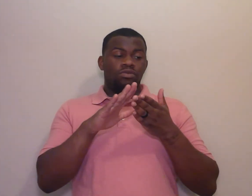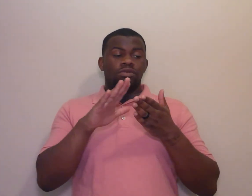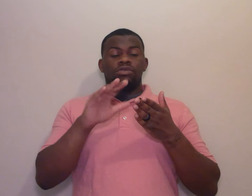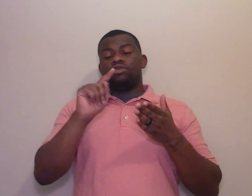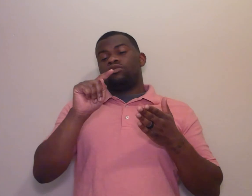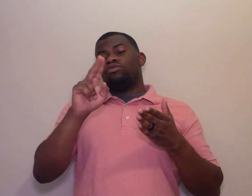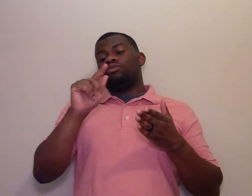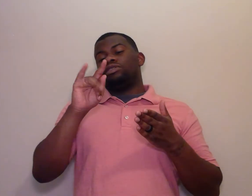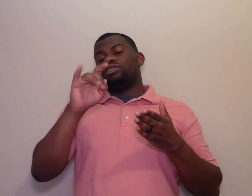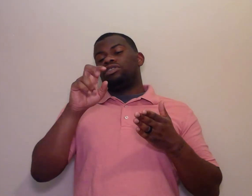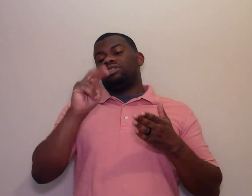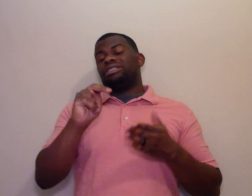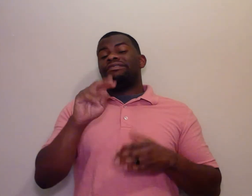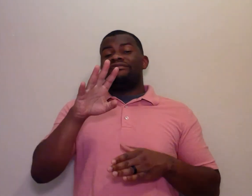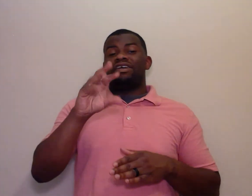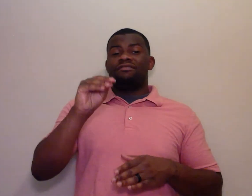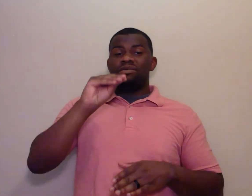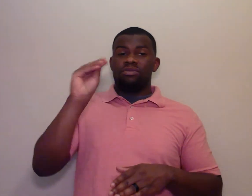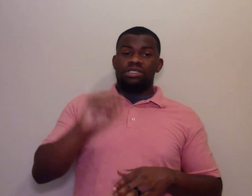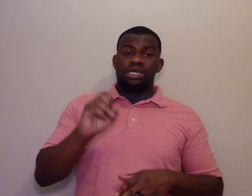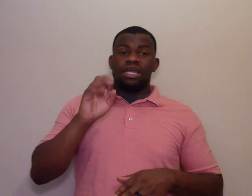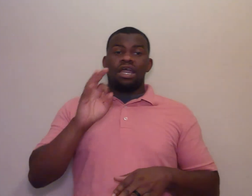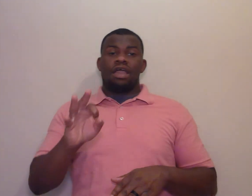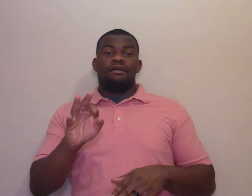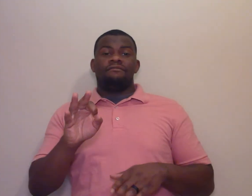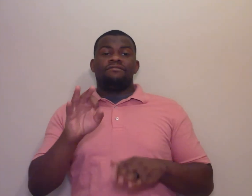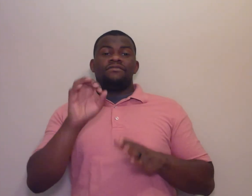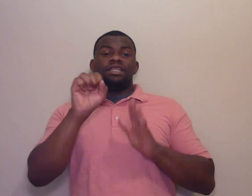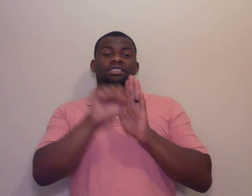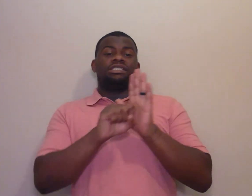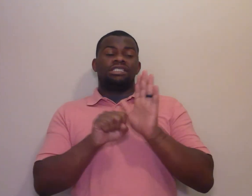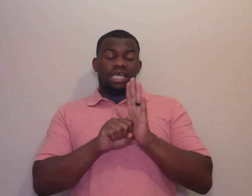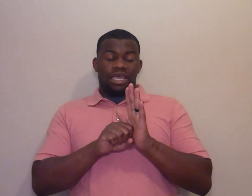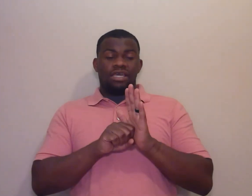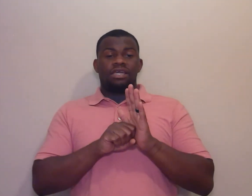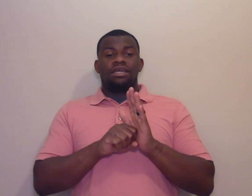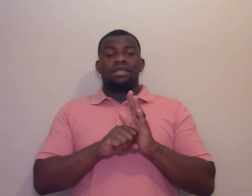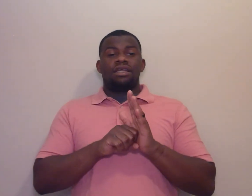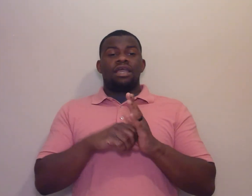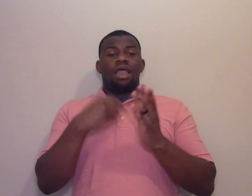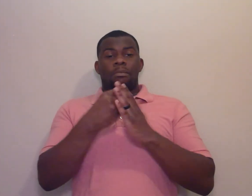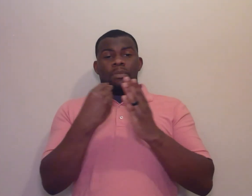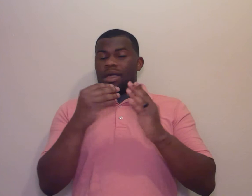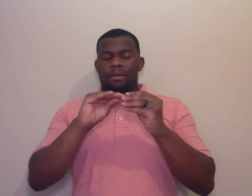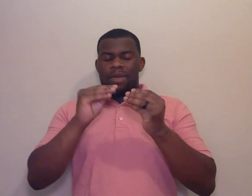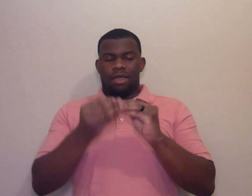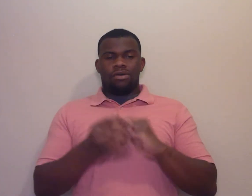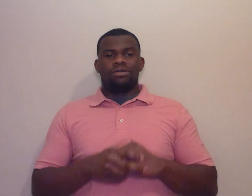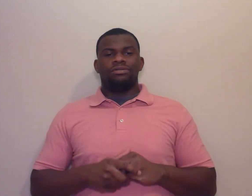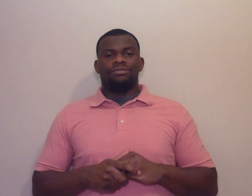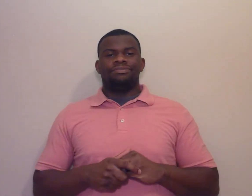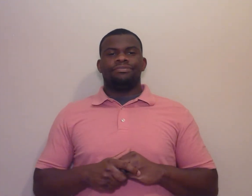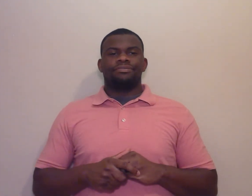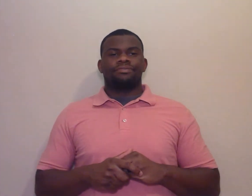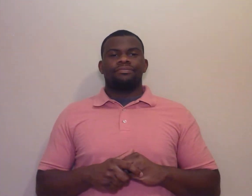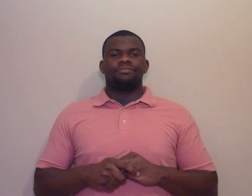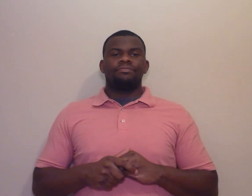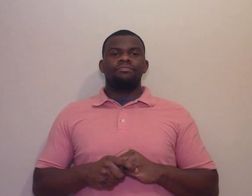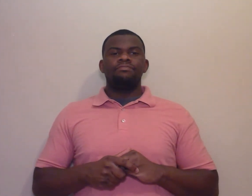in-state tuition amount. Employees must submit the student tuition waiver through their MyNMSU account each session. The request